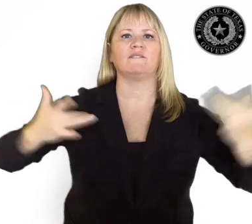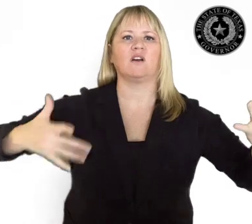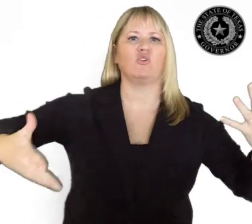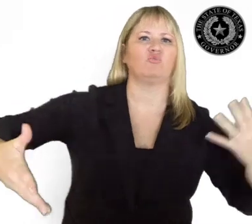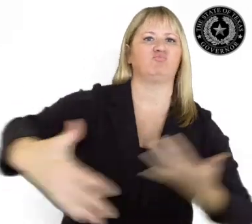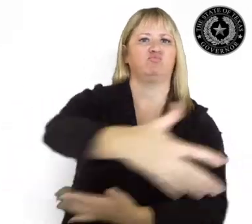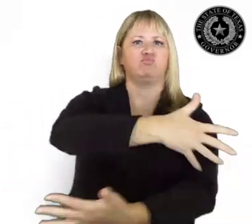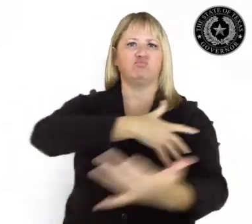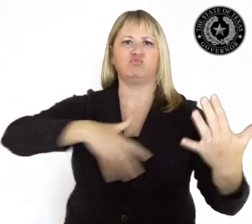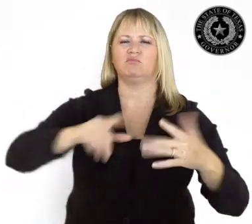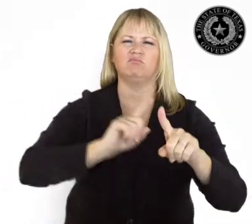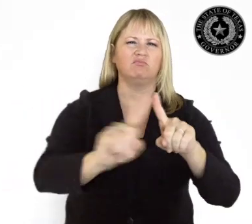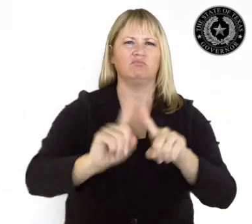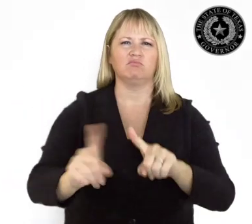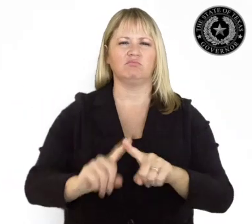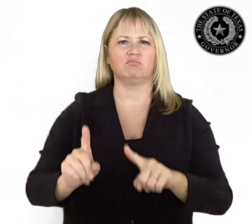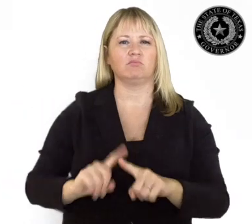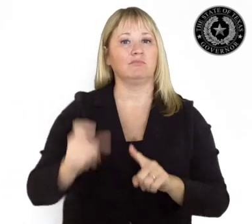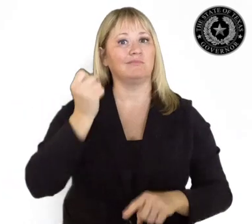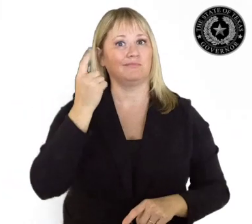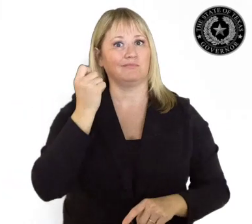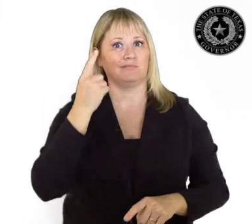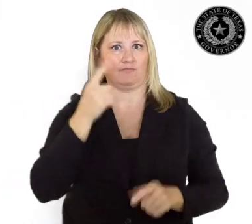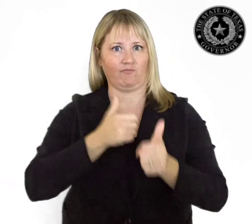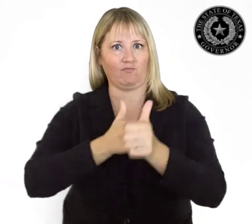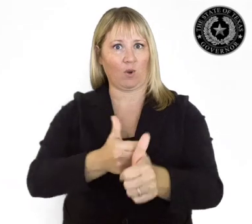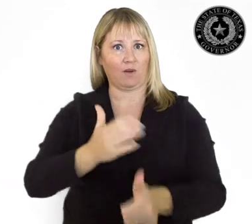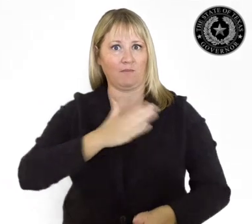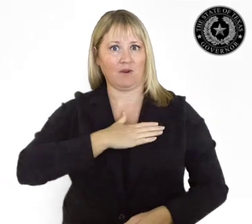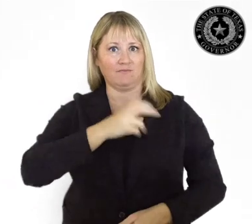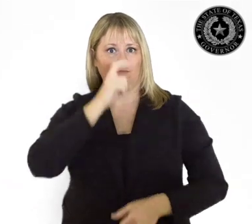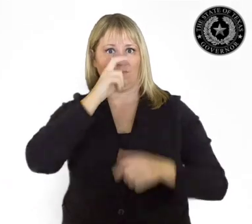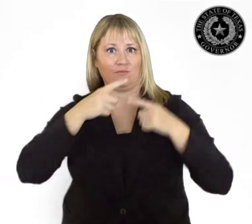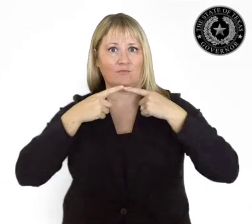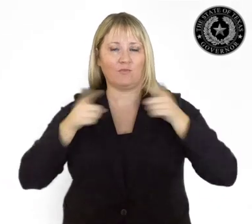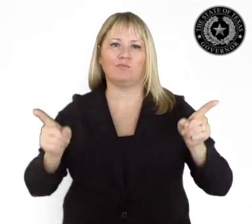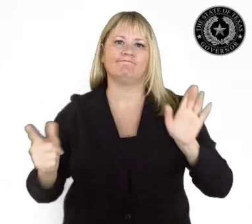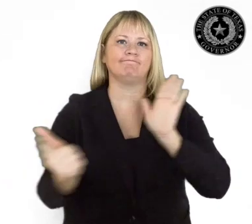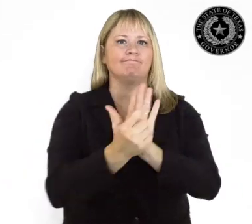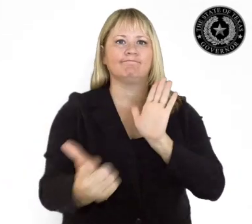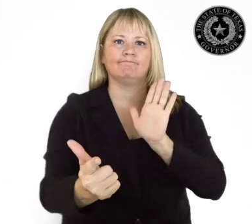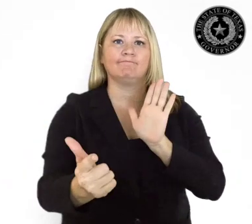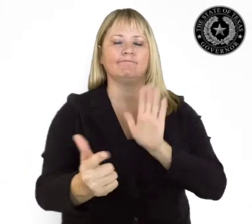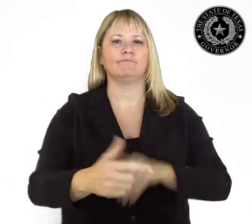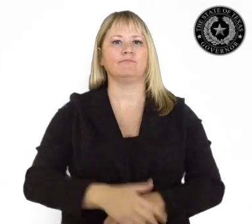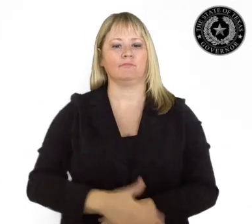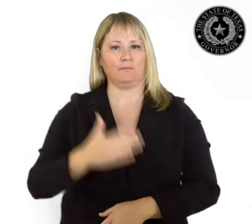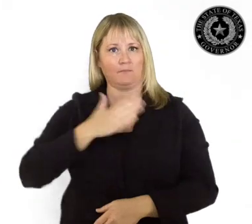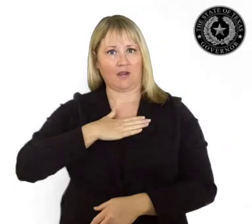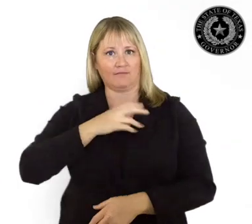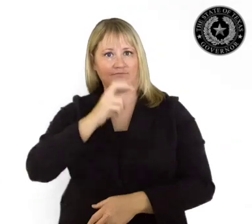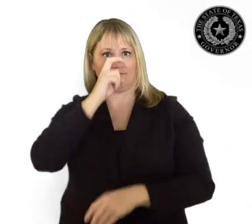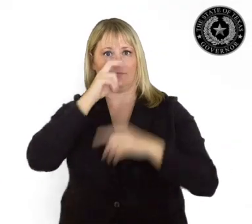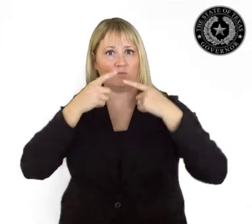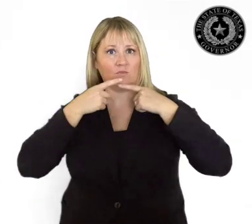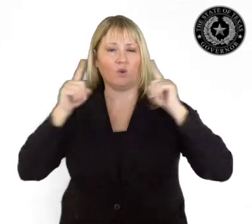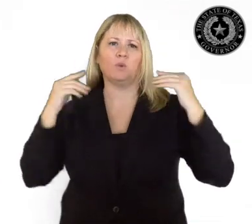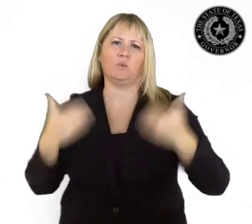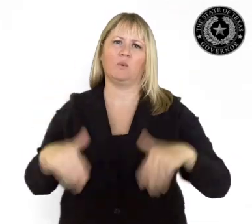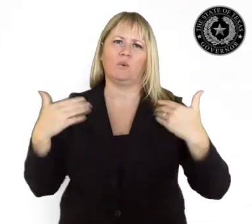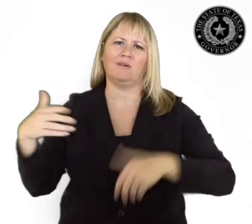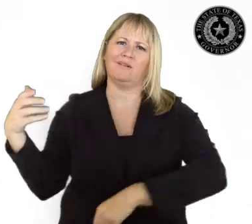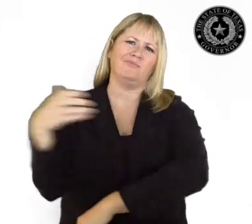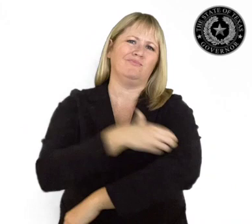prohibited by this executive order, or expands the list or scope of services as set forth in this executive order.